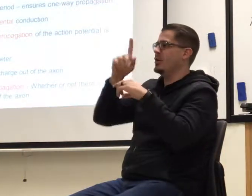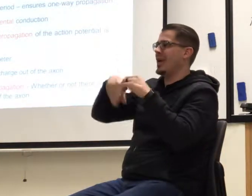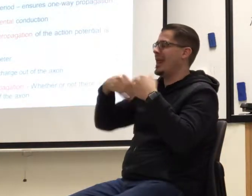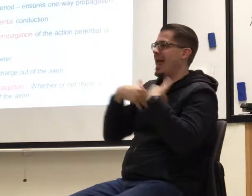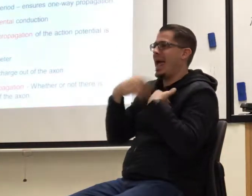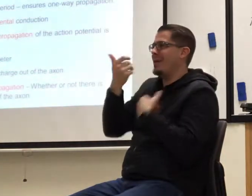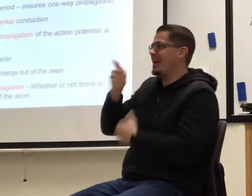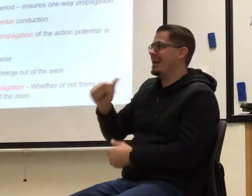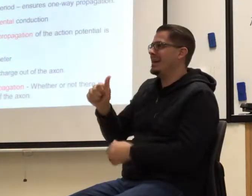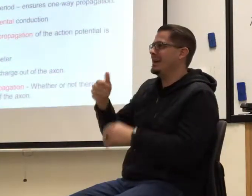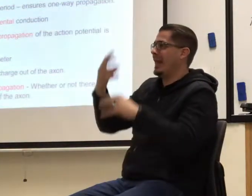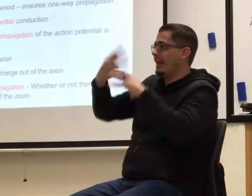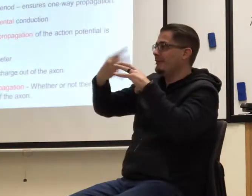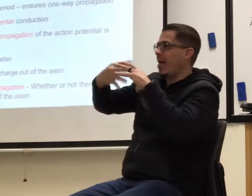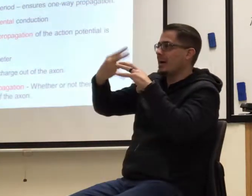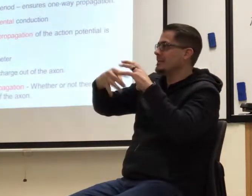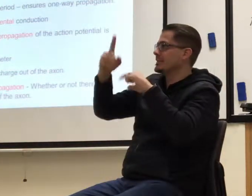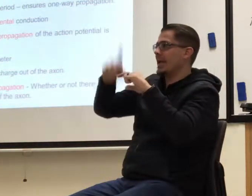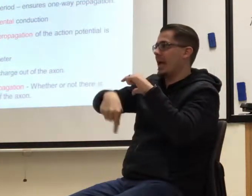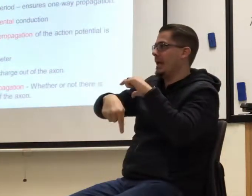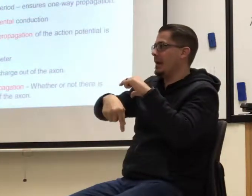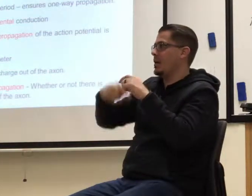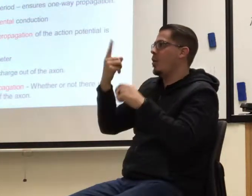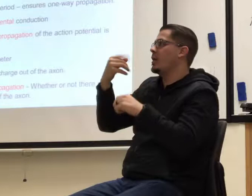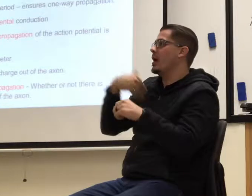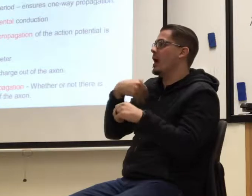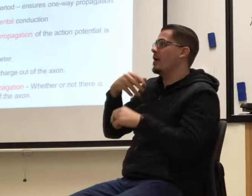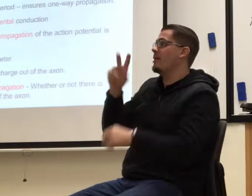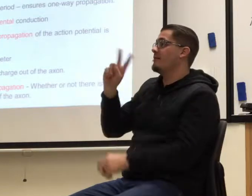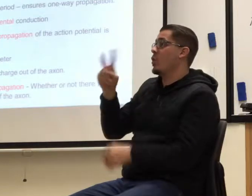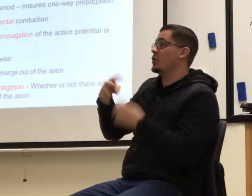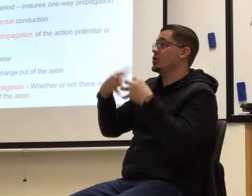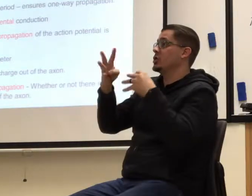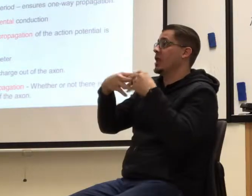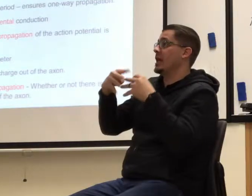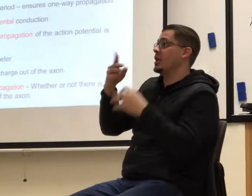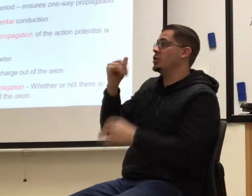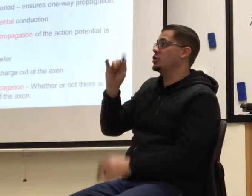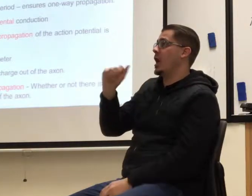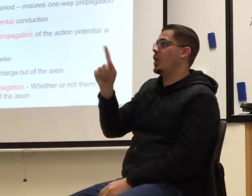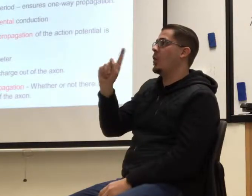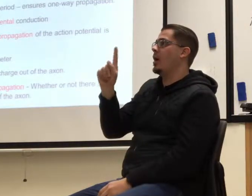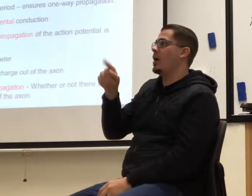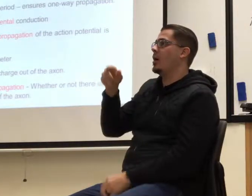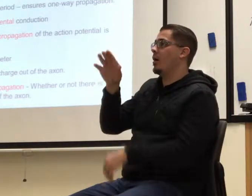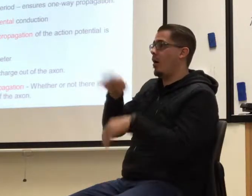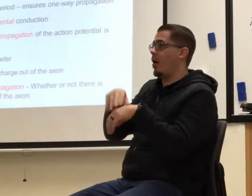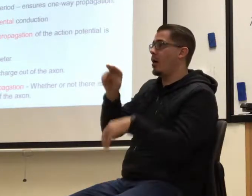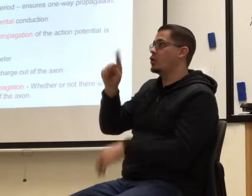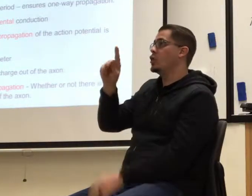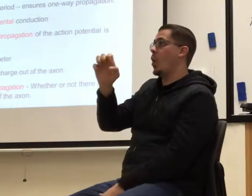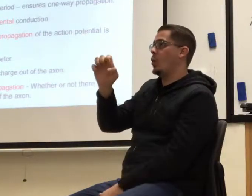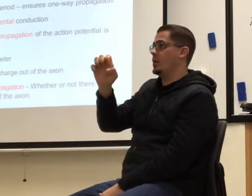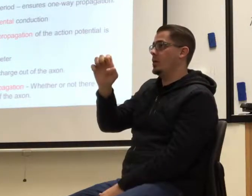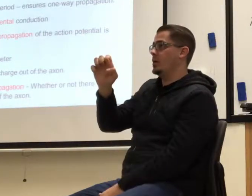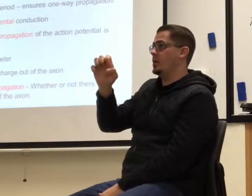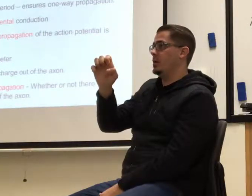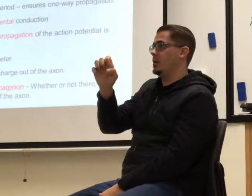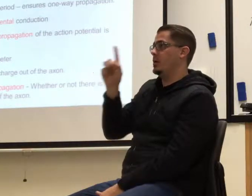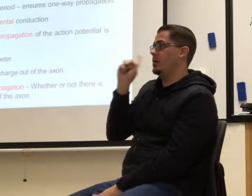any influx there. There's no, you can only have the voltage gated channels at the nodes. So you only have